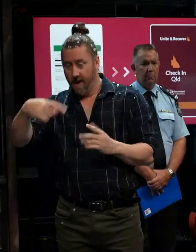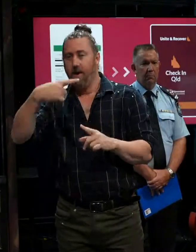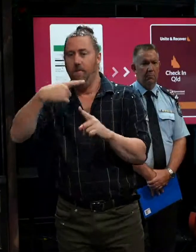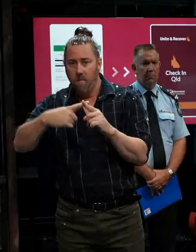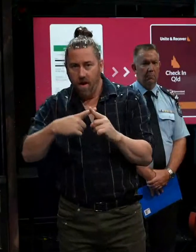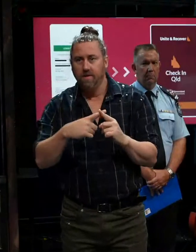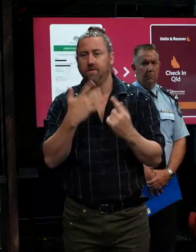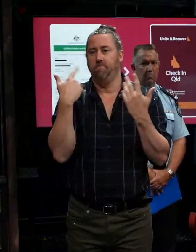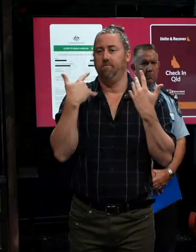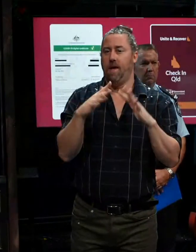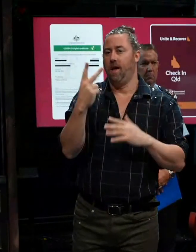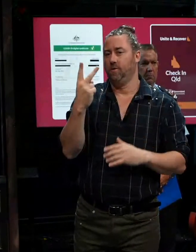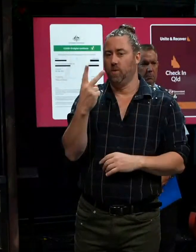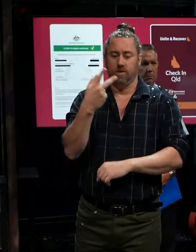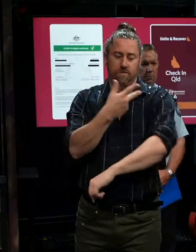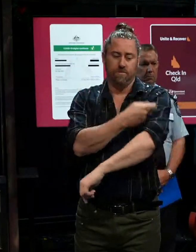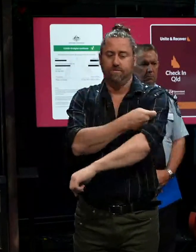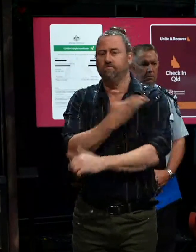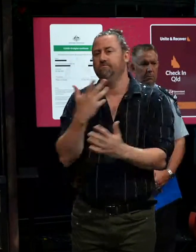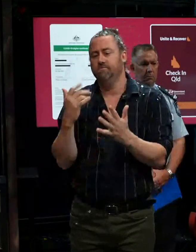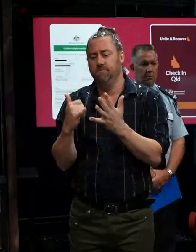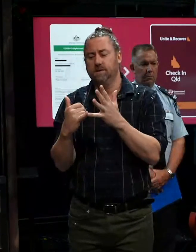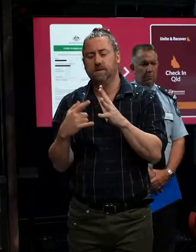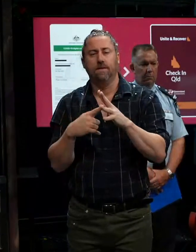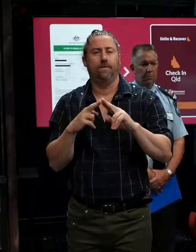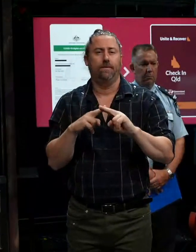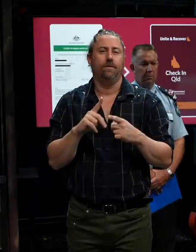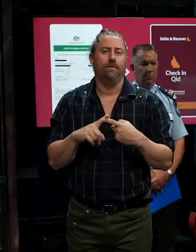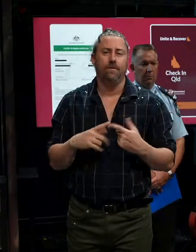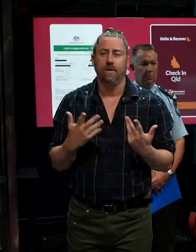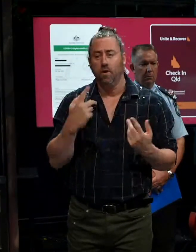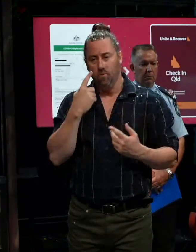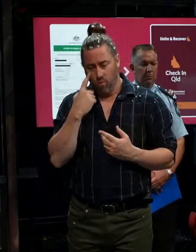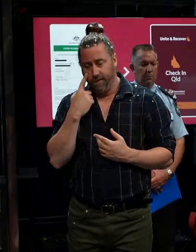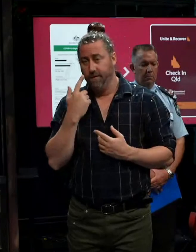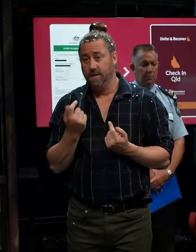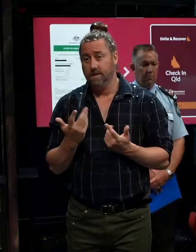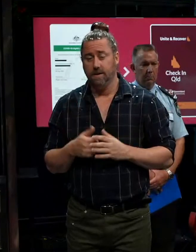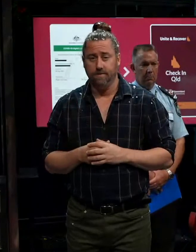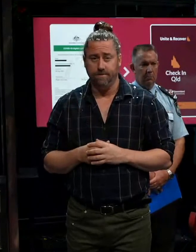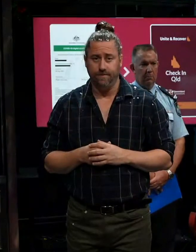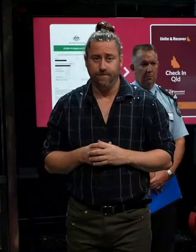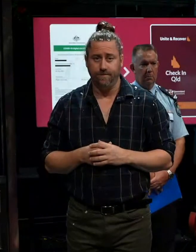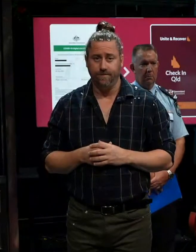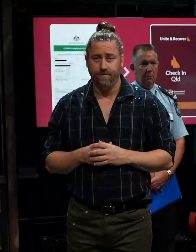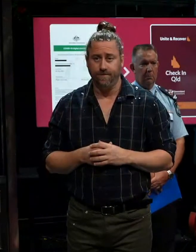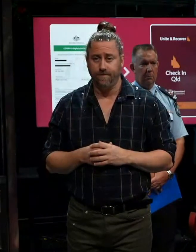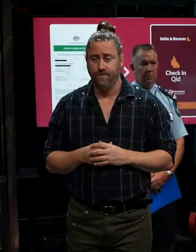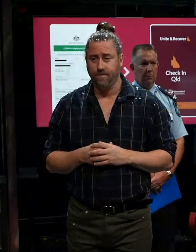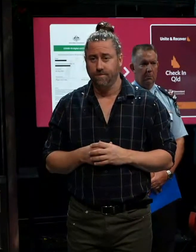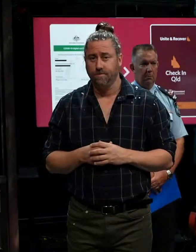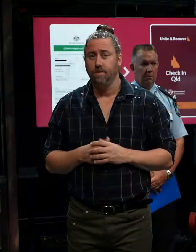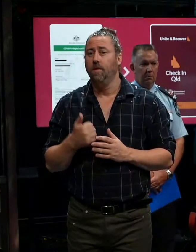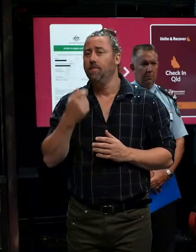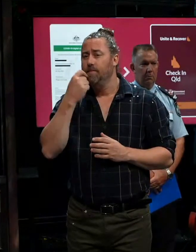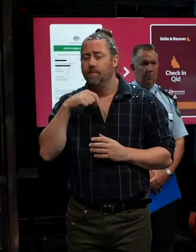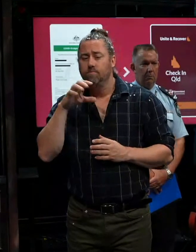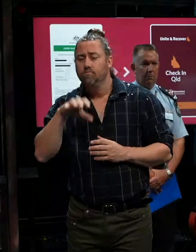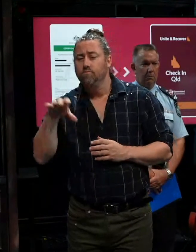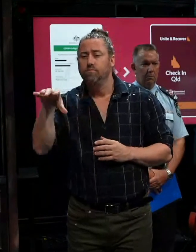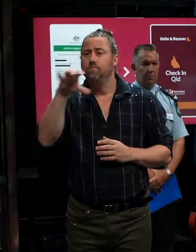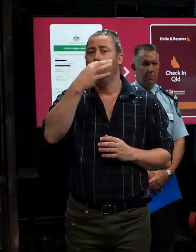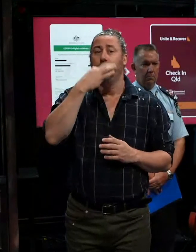into that facility in a safe way and prove that they've been vaccinated. there are particular locations and